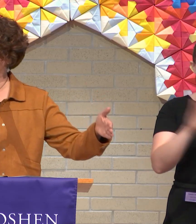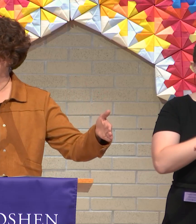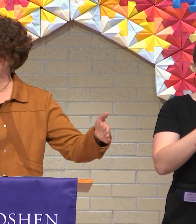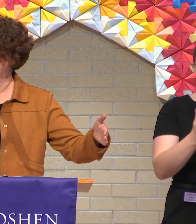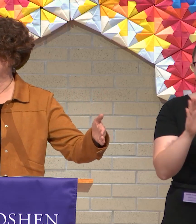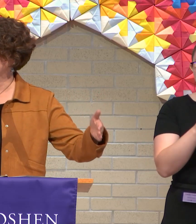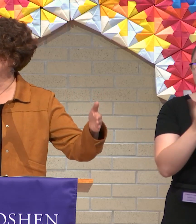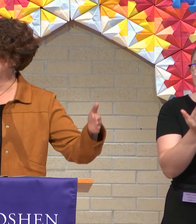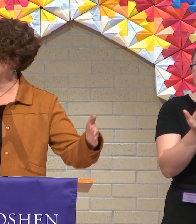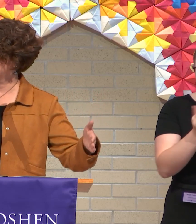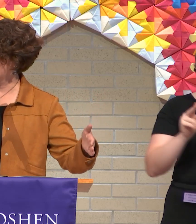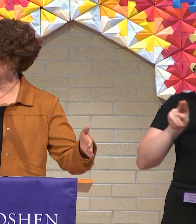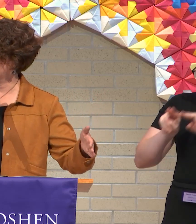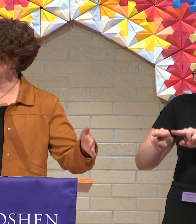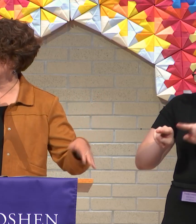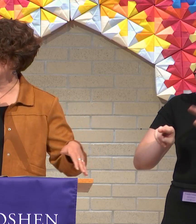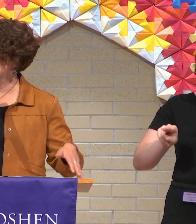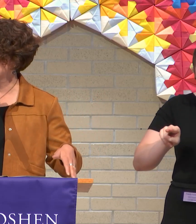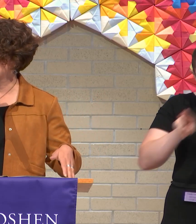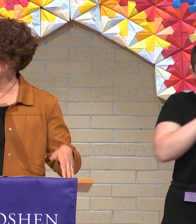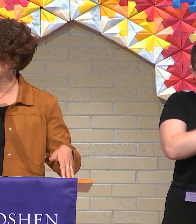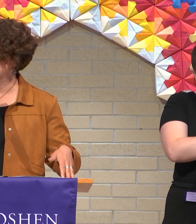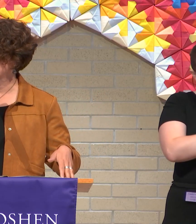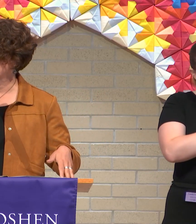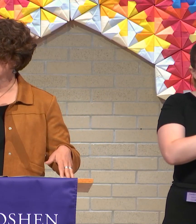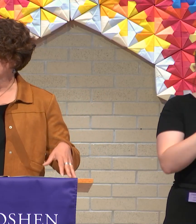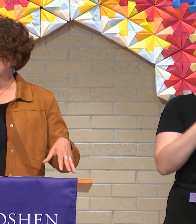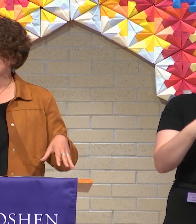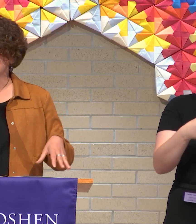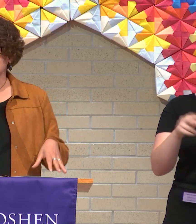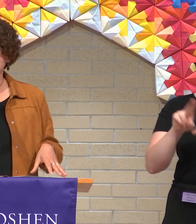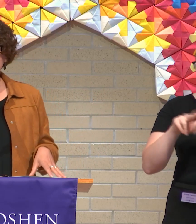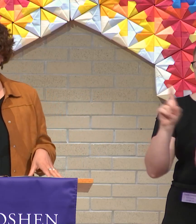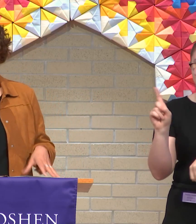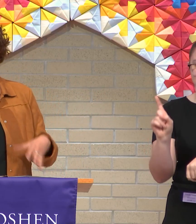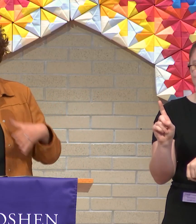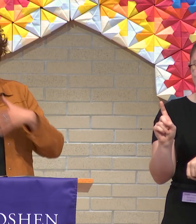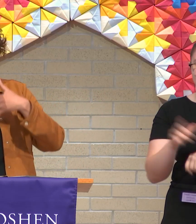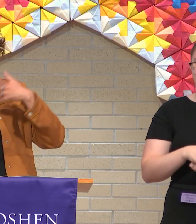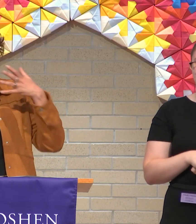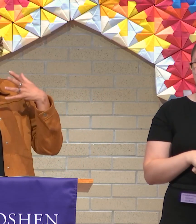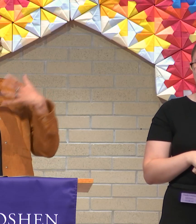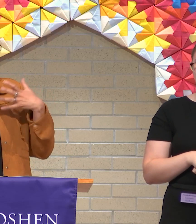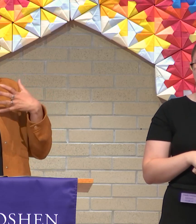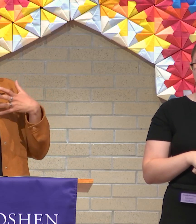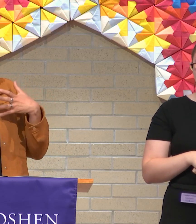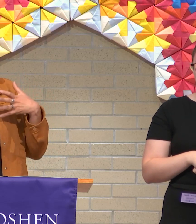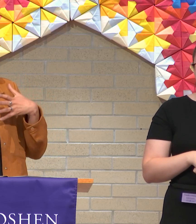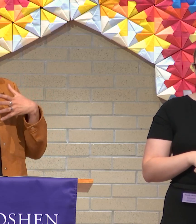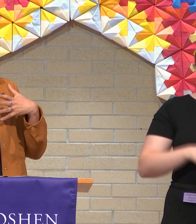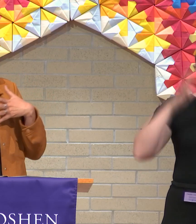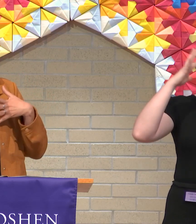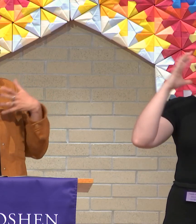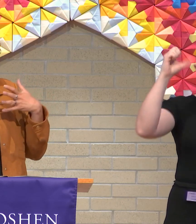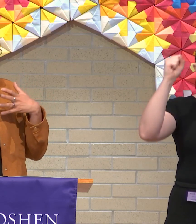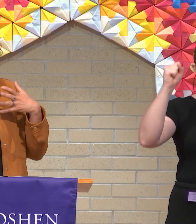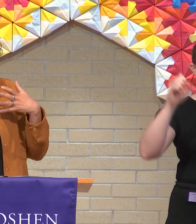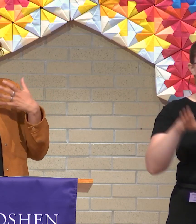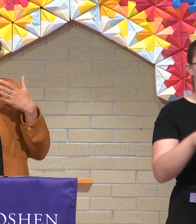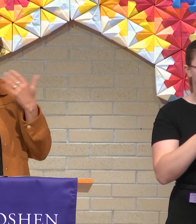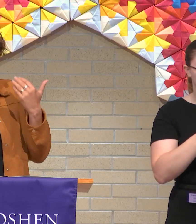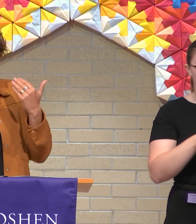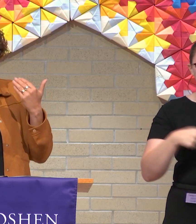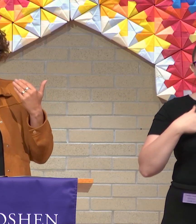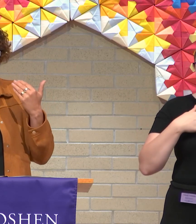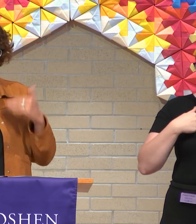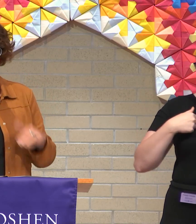6 feet apart to indicate where you could sit. The president and I both spoke through our masks because